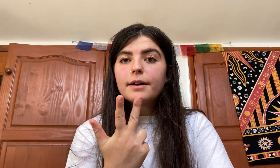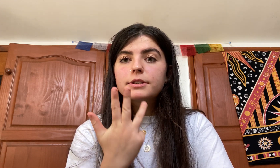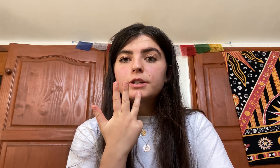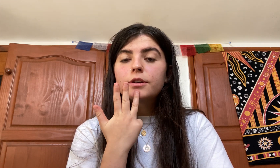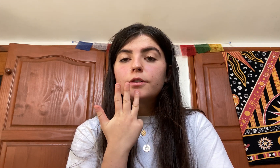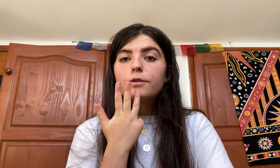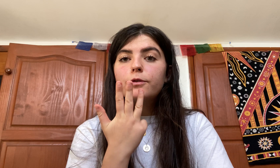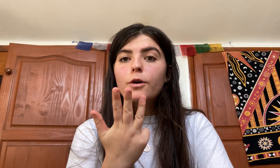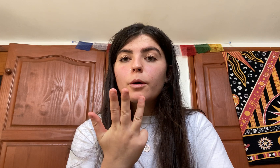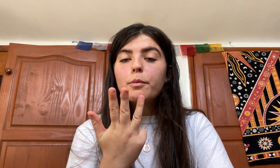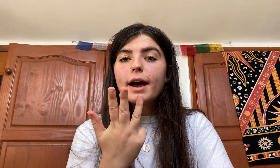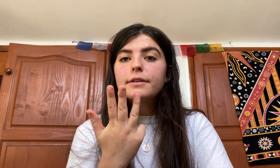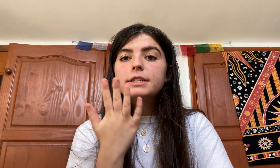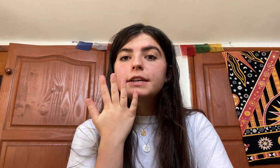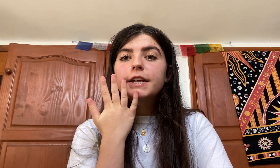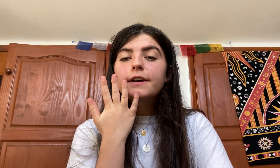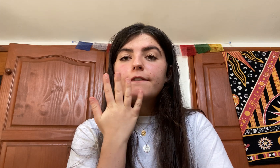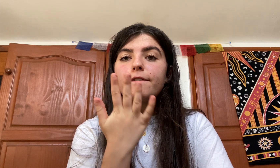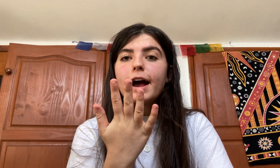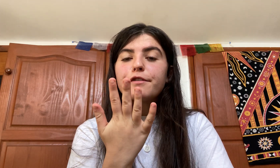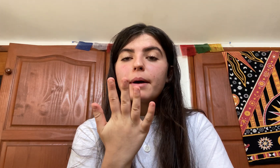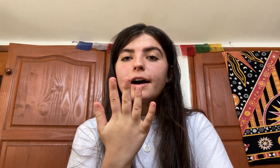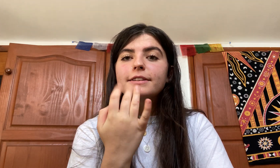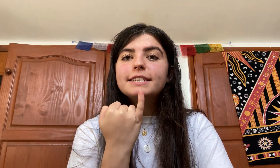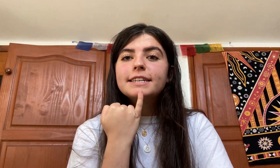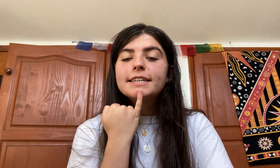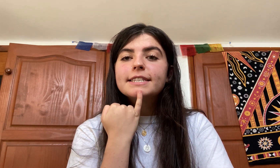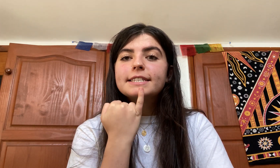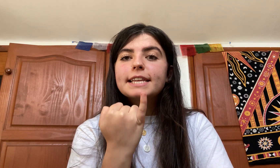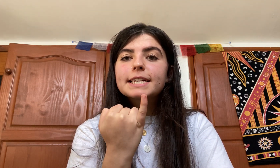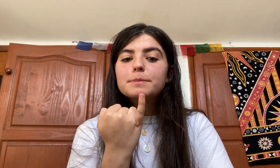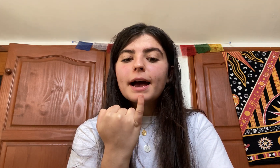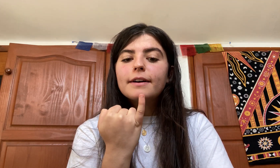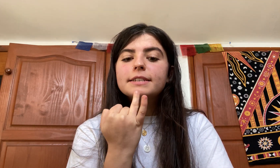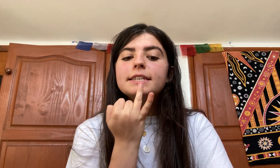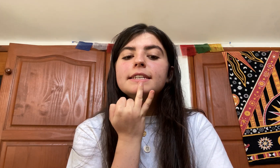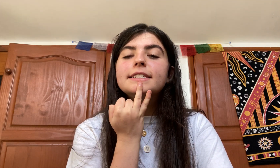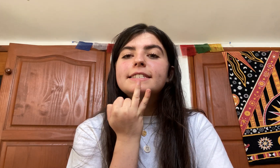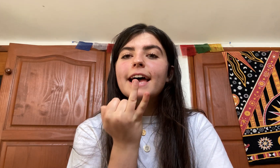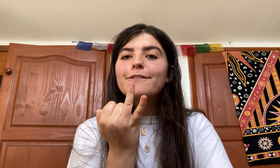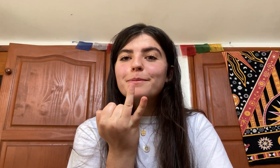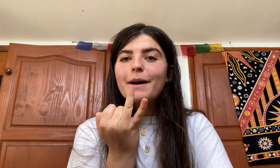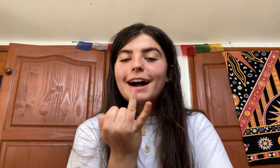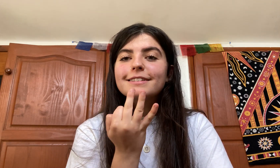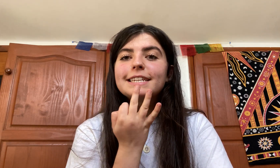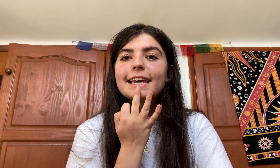£4, £5, £6, £7, £8,